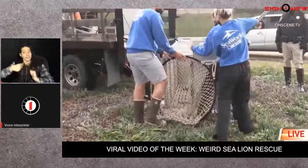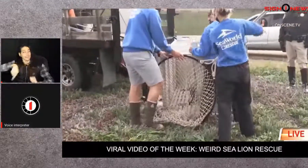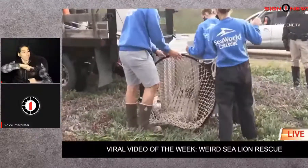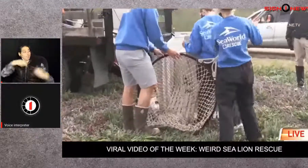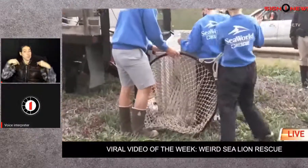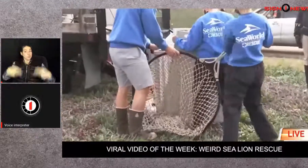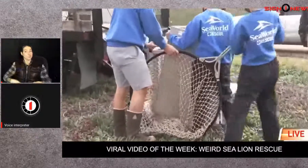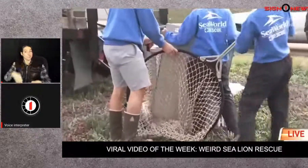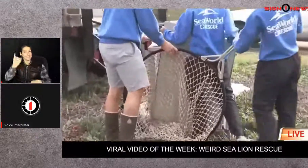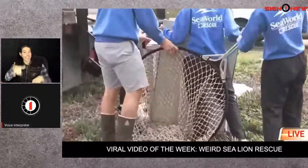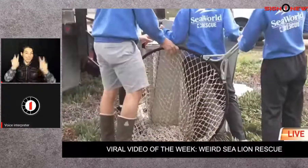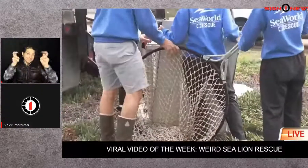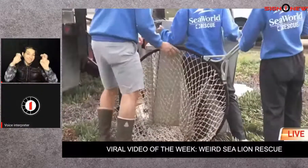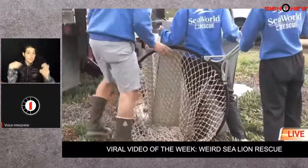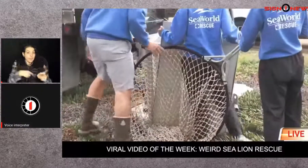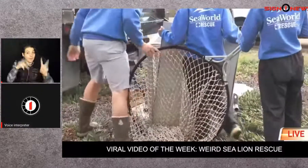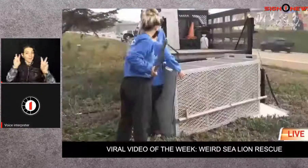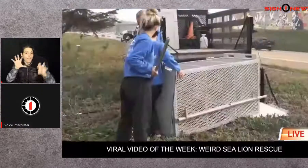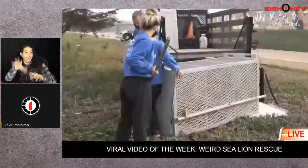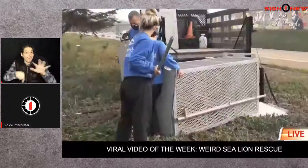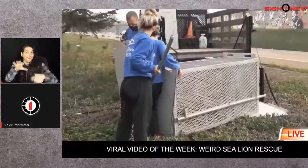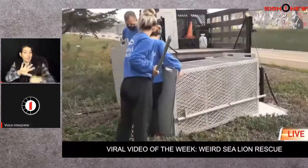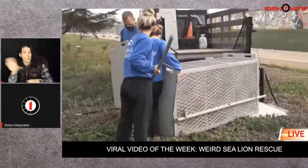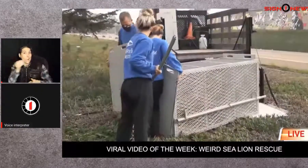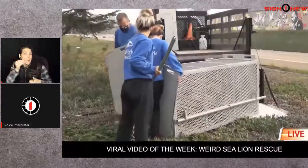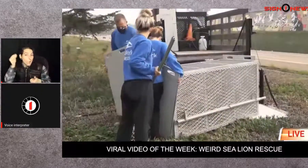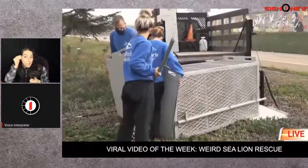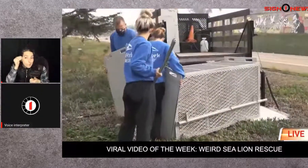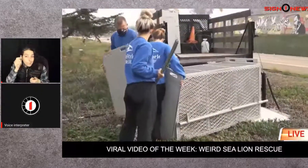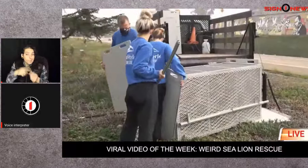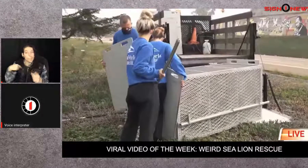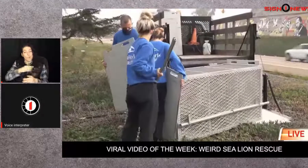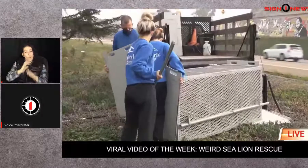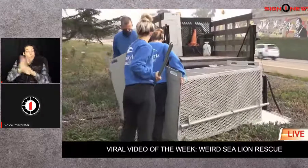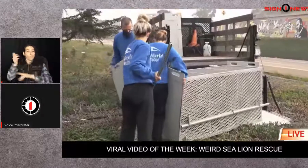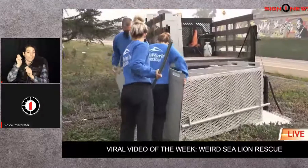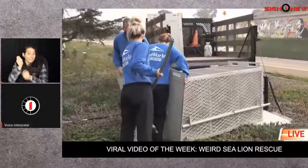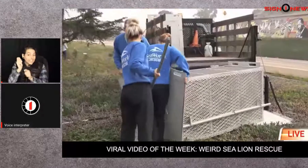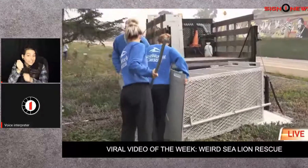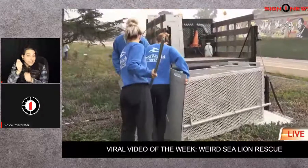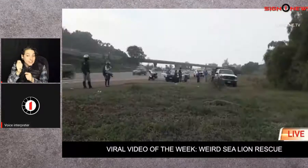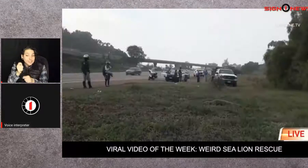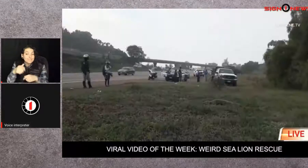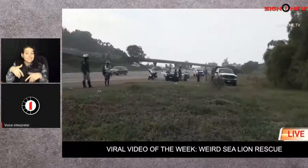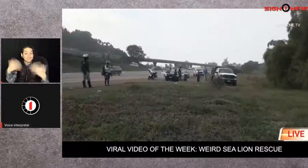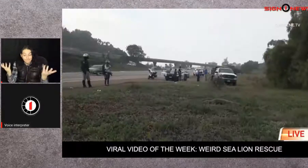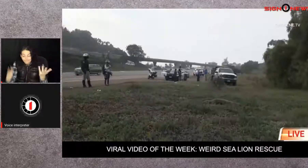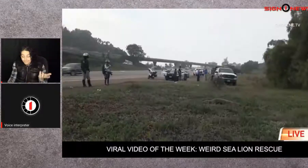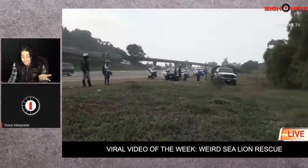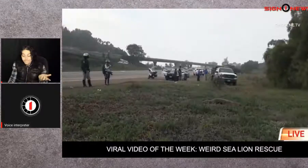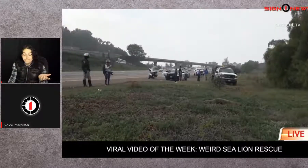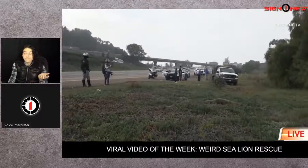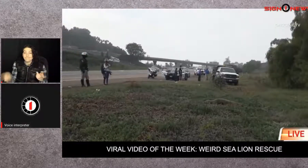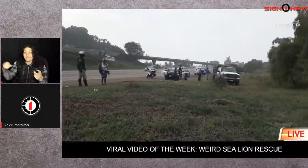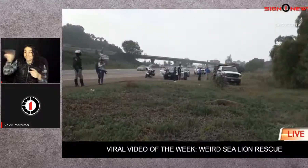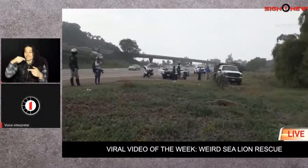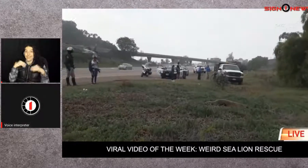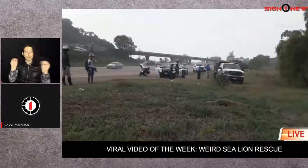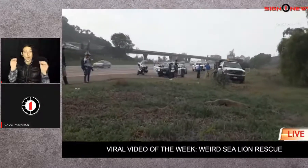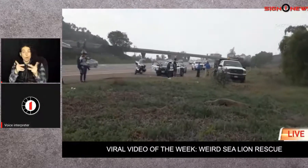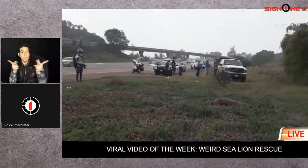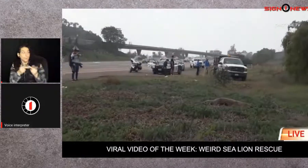The sea lion is really actually trying to communicate with humans that he's trying to go home. You